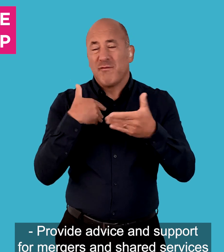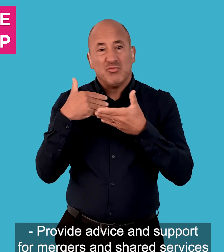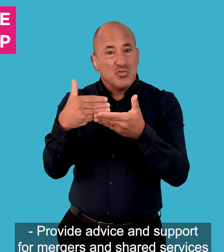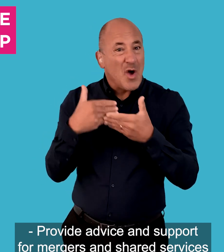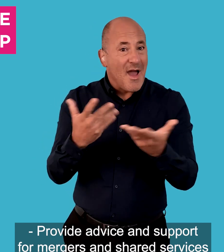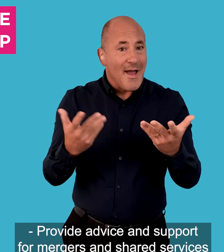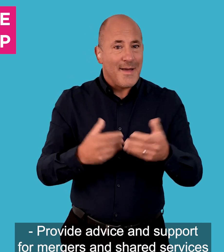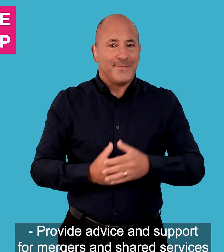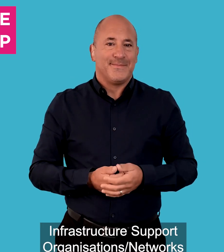shared services.